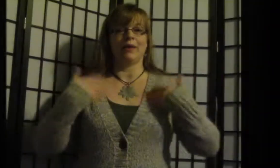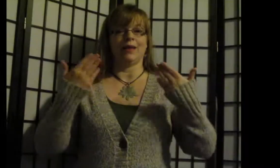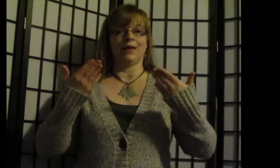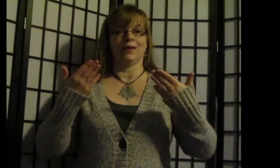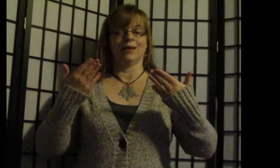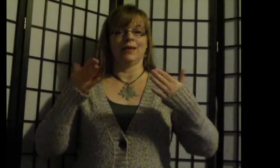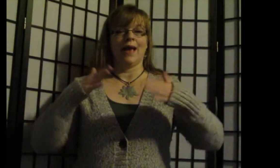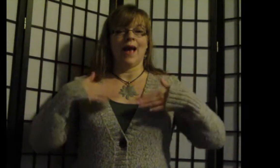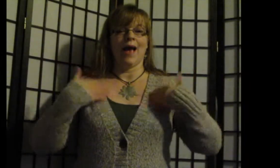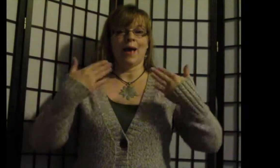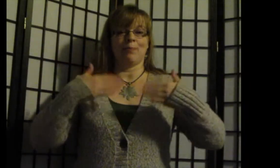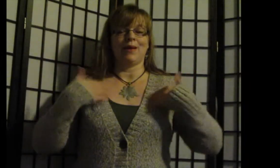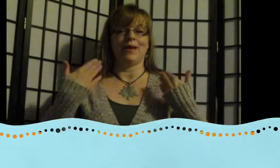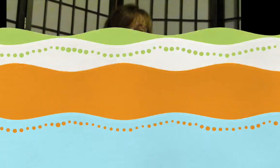Happy, happy.